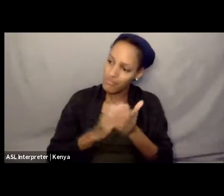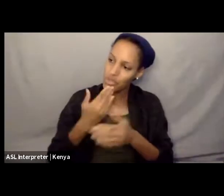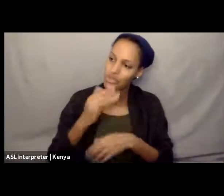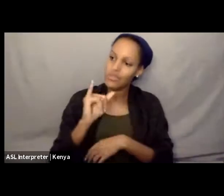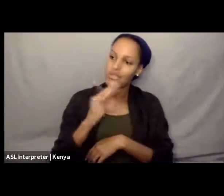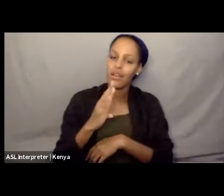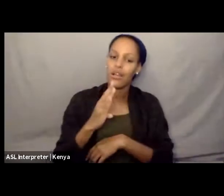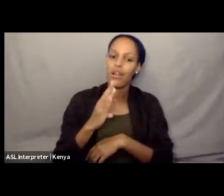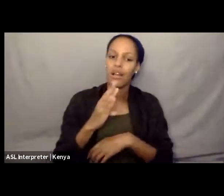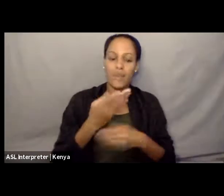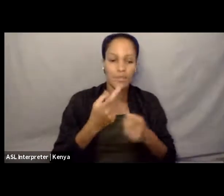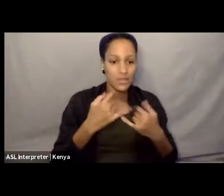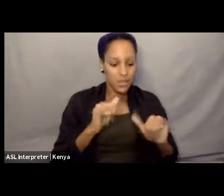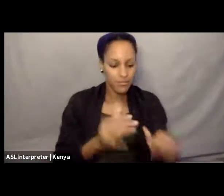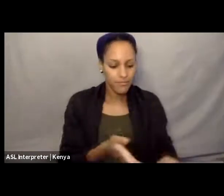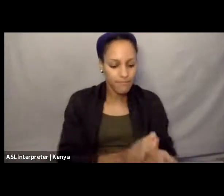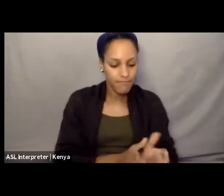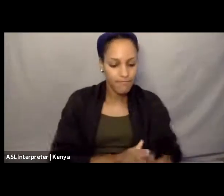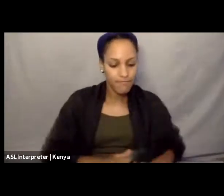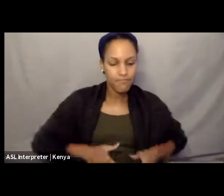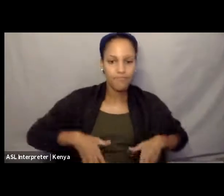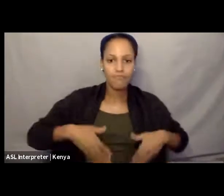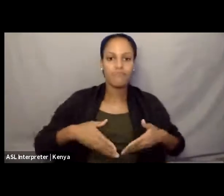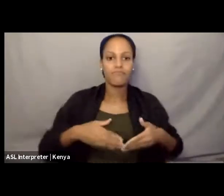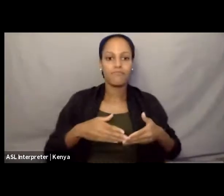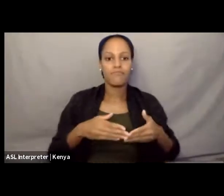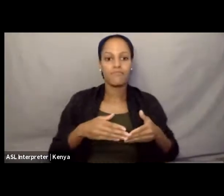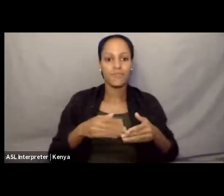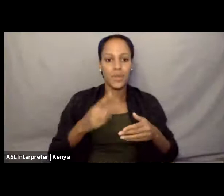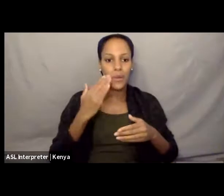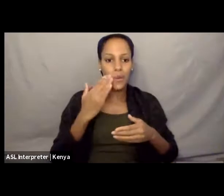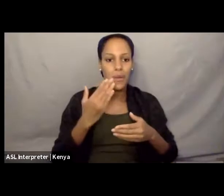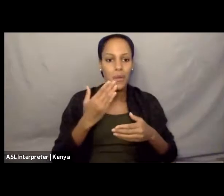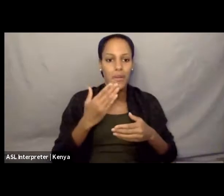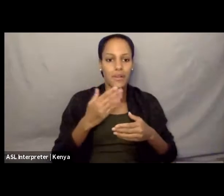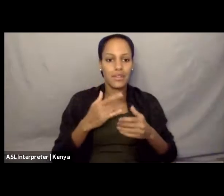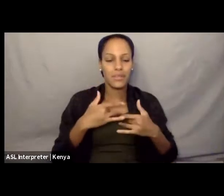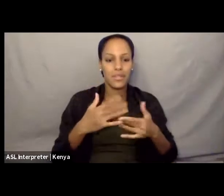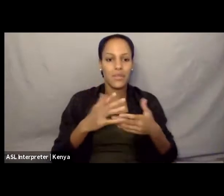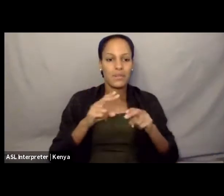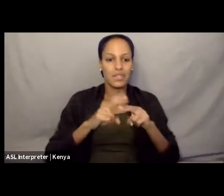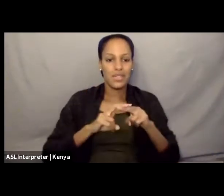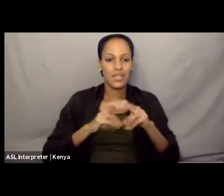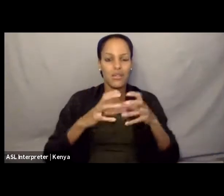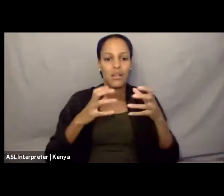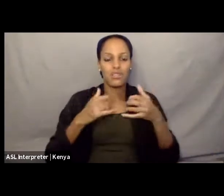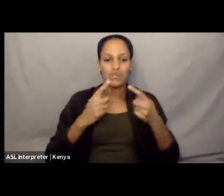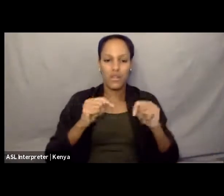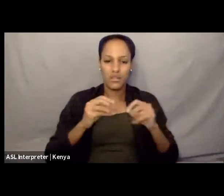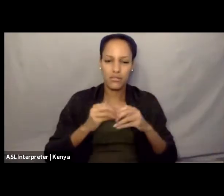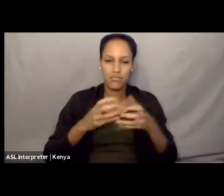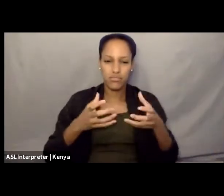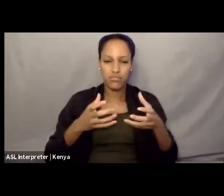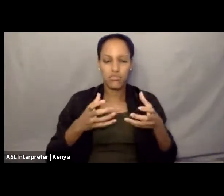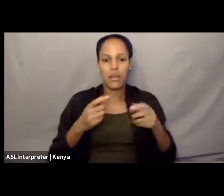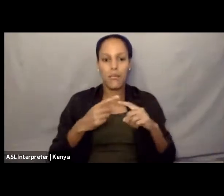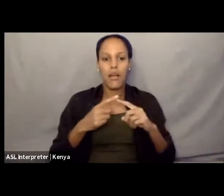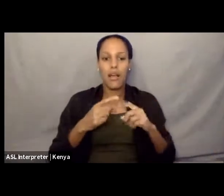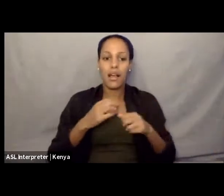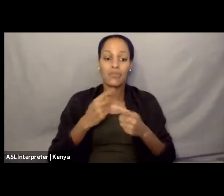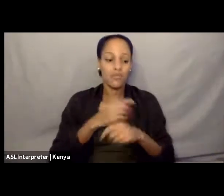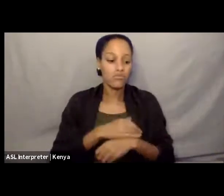outer, around to my ass, which seems to want to break out some when I'm sitting too much. Then I get both my arms and